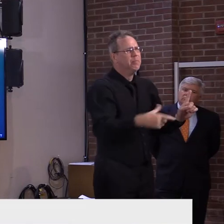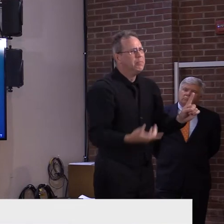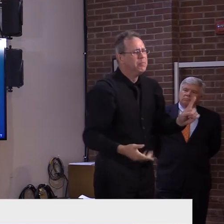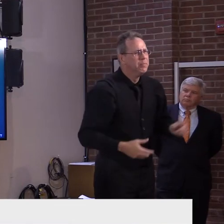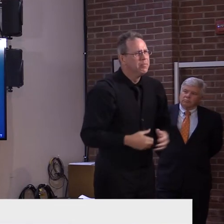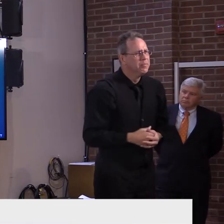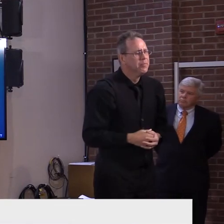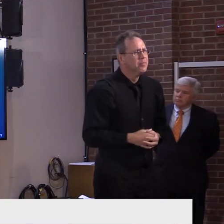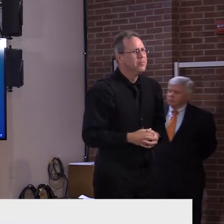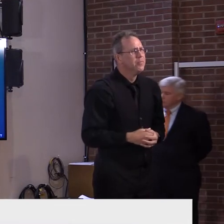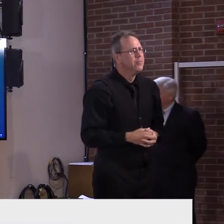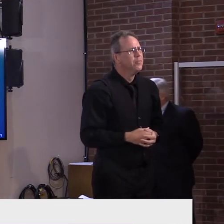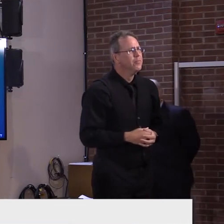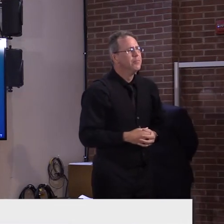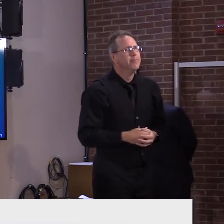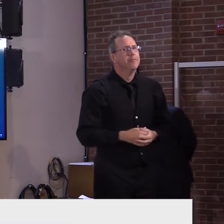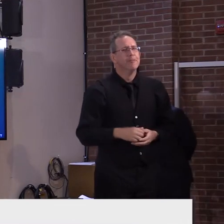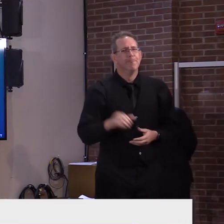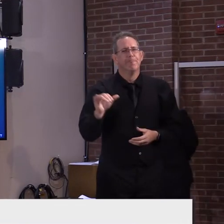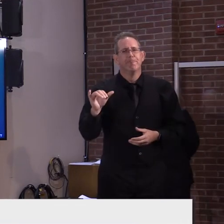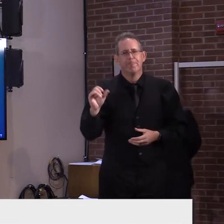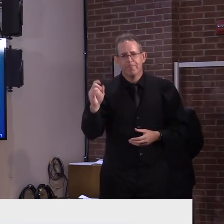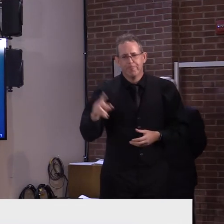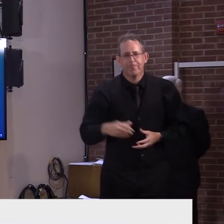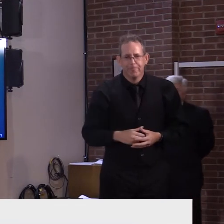Okay, I appreciate it, thank you.